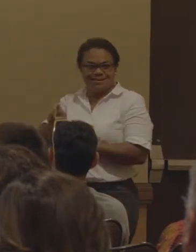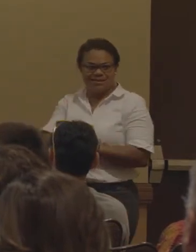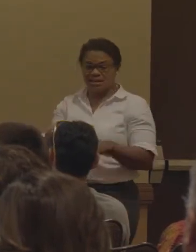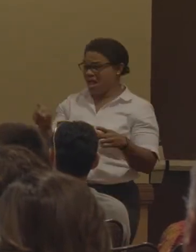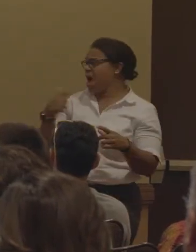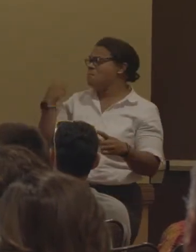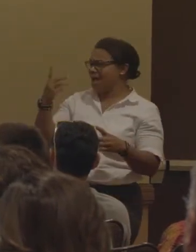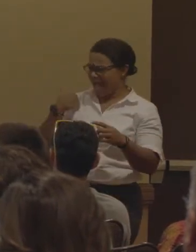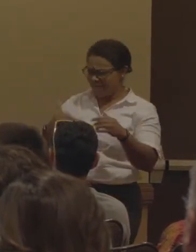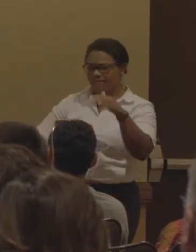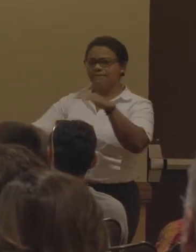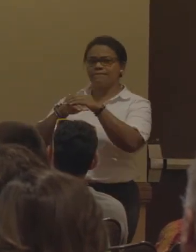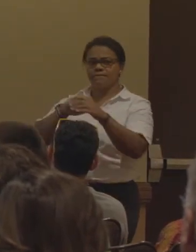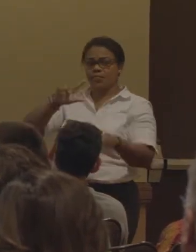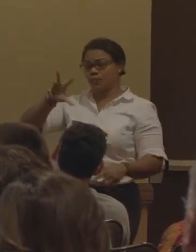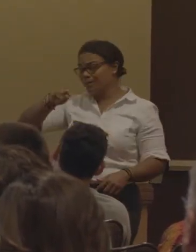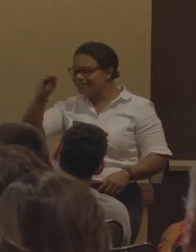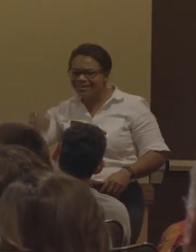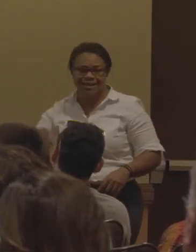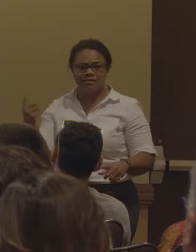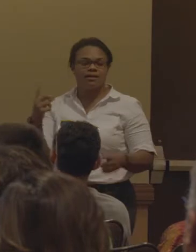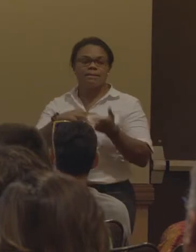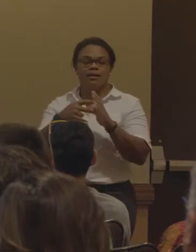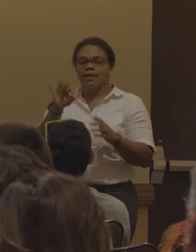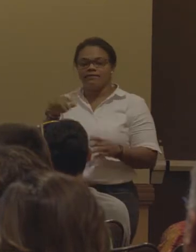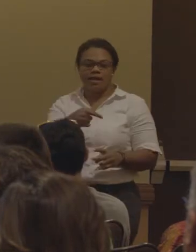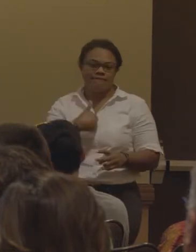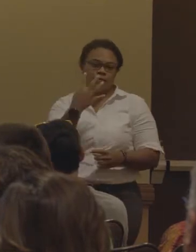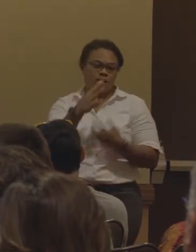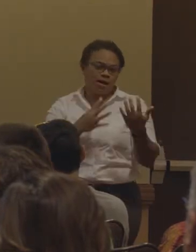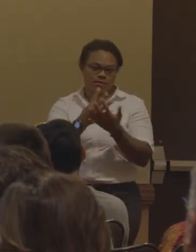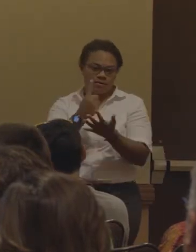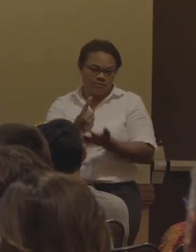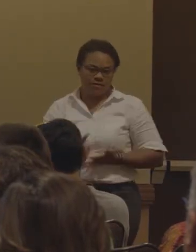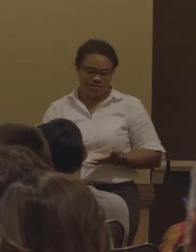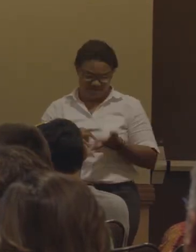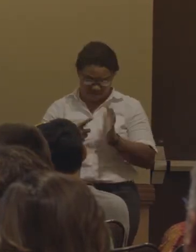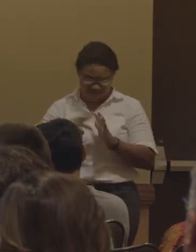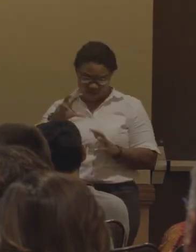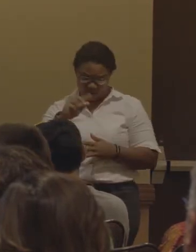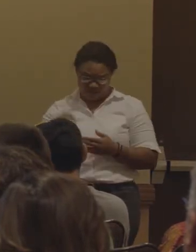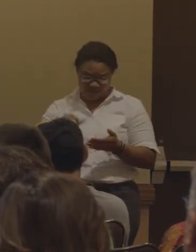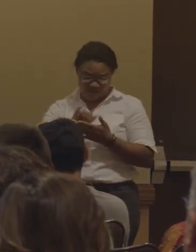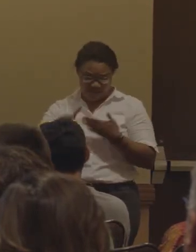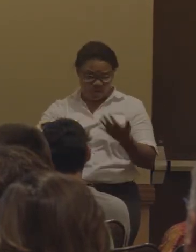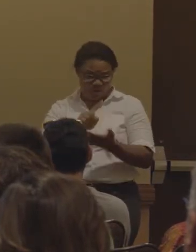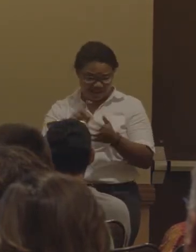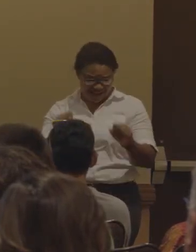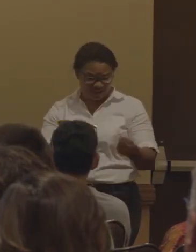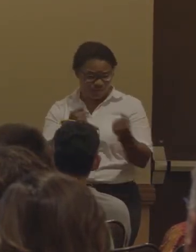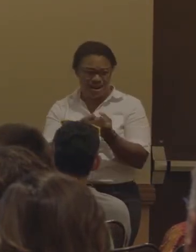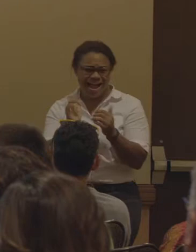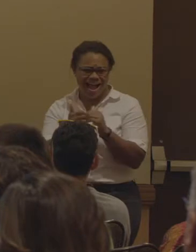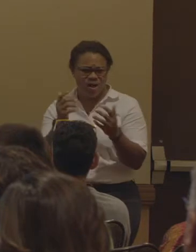30% of that pot? So if she has 4 hours a week, hypothetically, is it only 30% of I those do 4 3 hours days, that they 4 can hours. support?